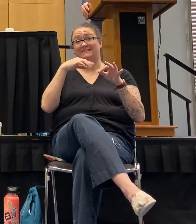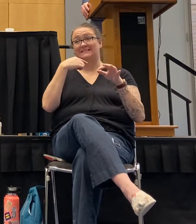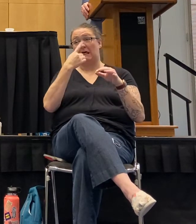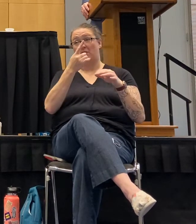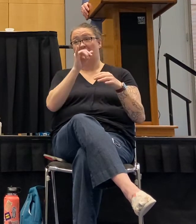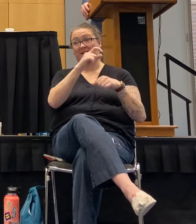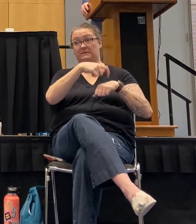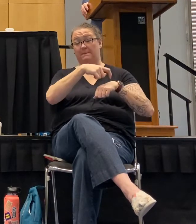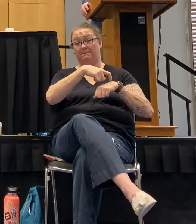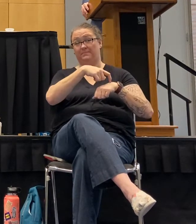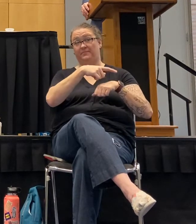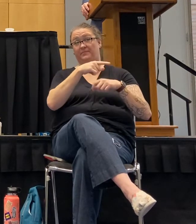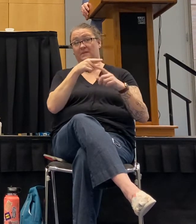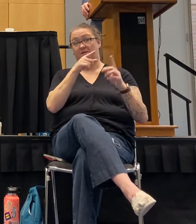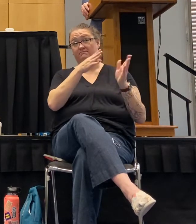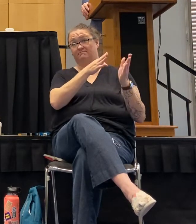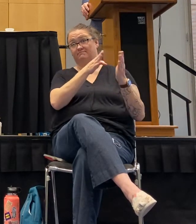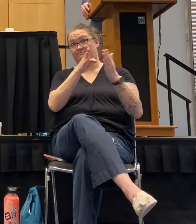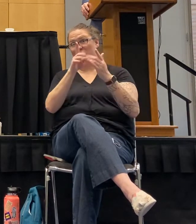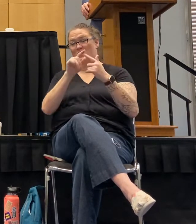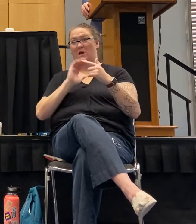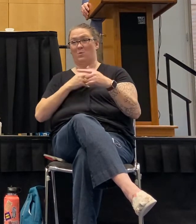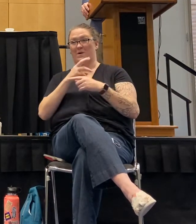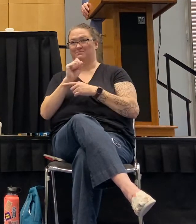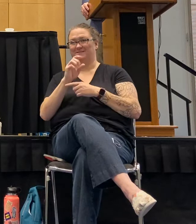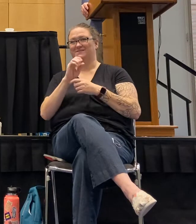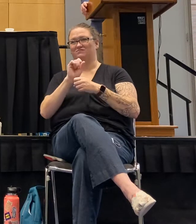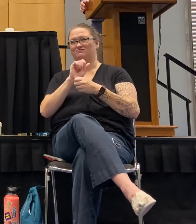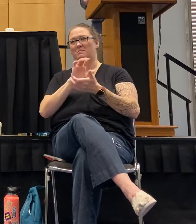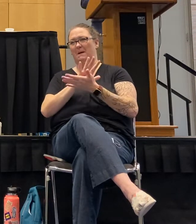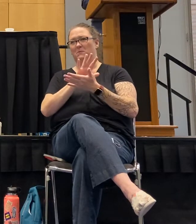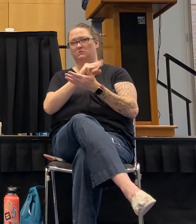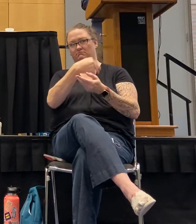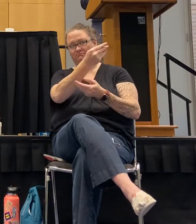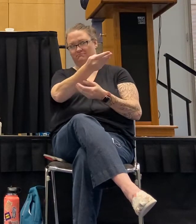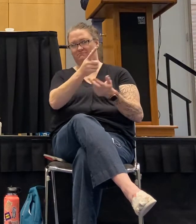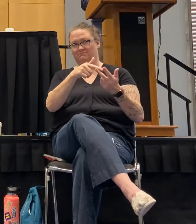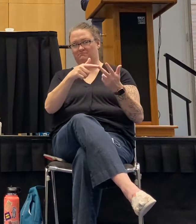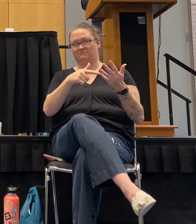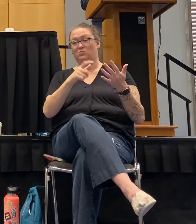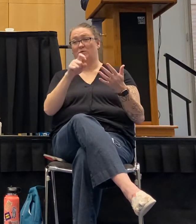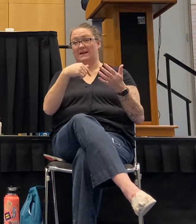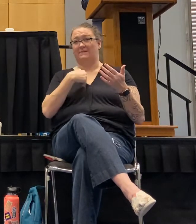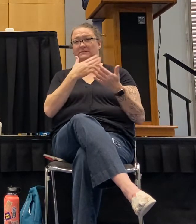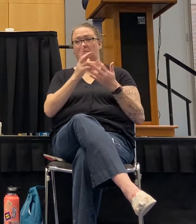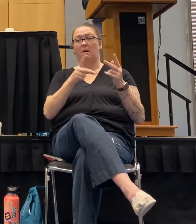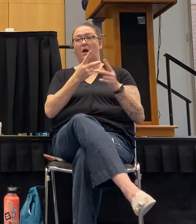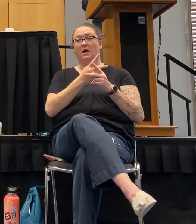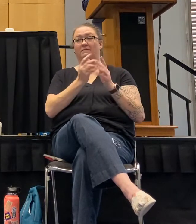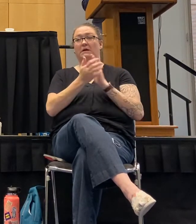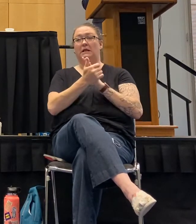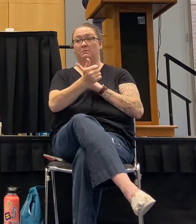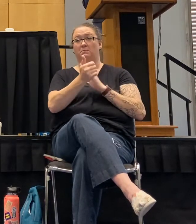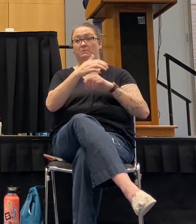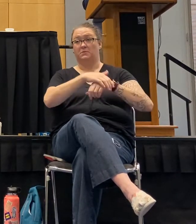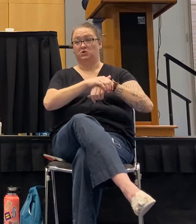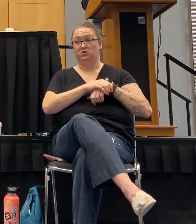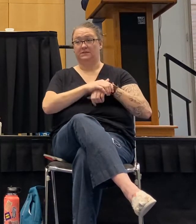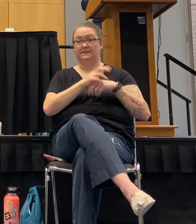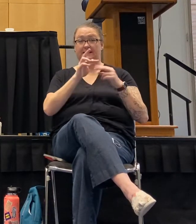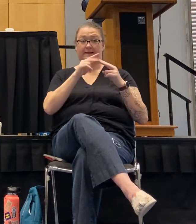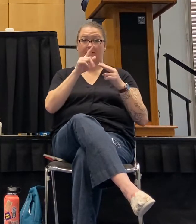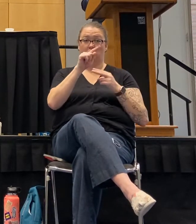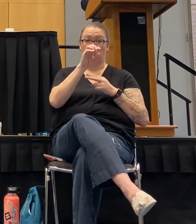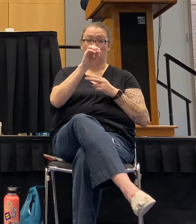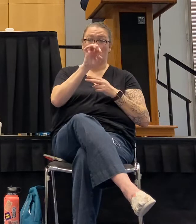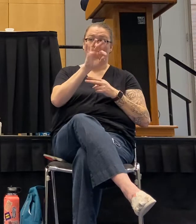point, and point them to our website and written material, that they also need to have some type of English proficiency, whether it's the TOEFL or